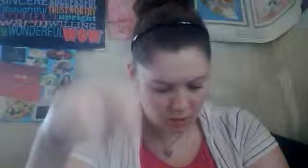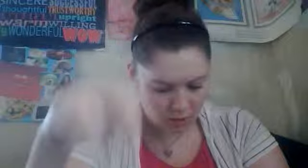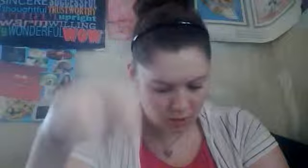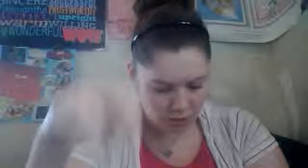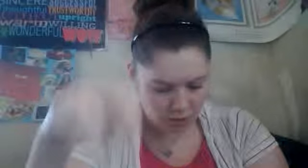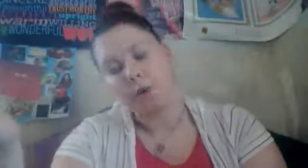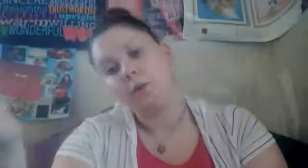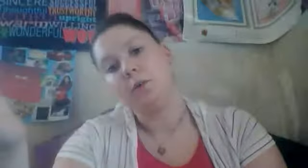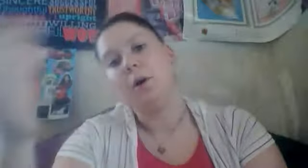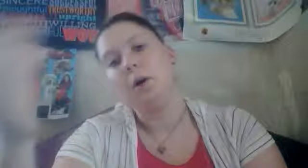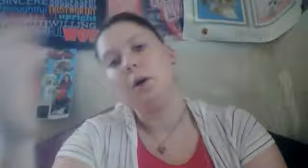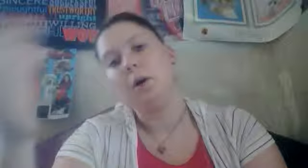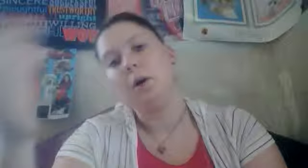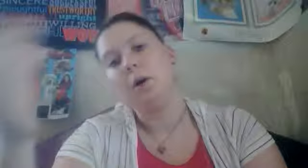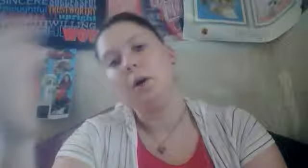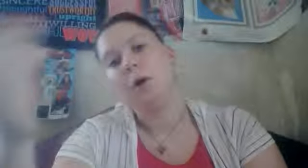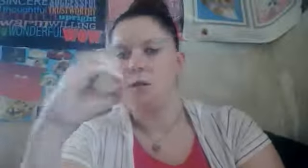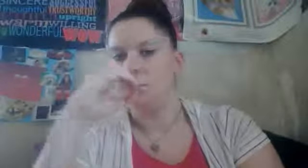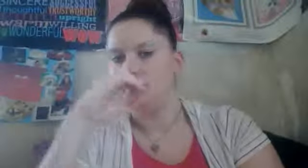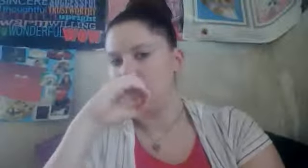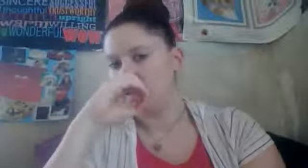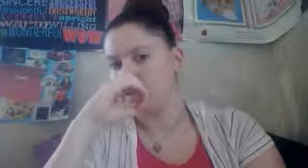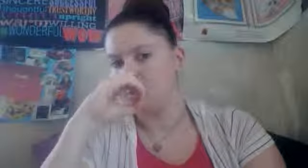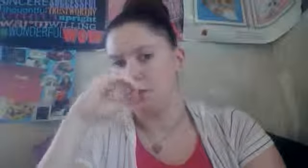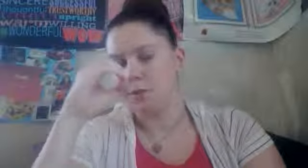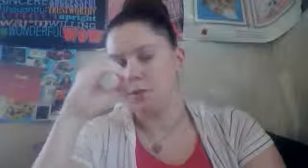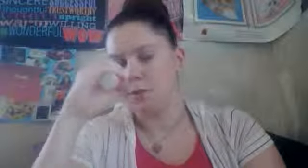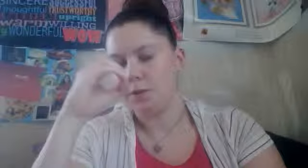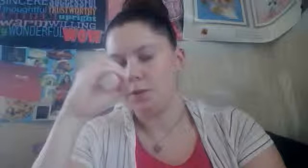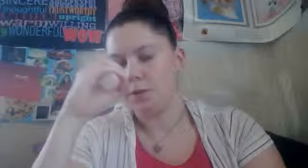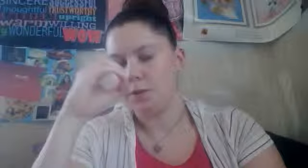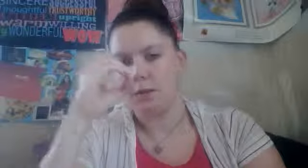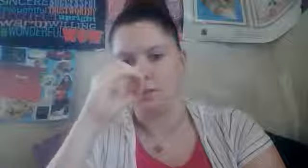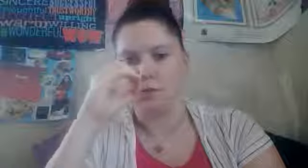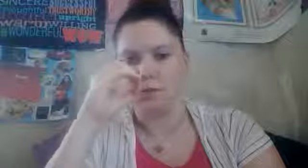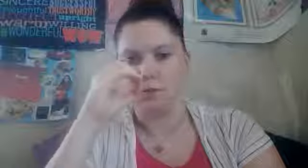Now O, we all know O. Just circle with your hand, and there's O.